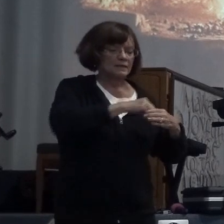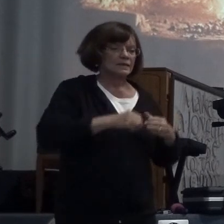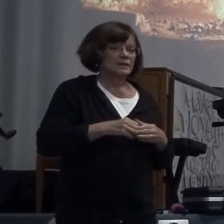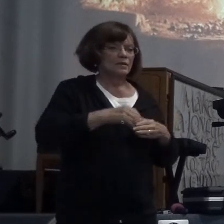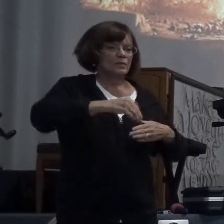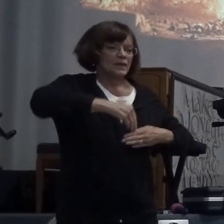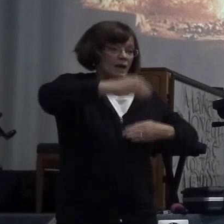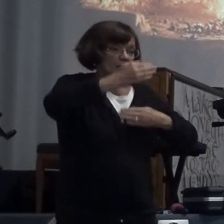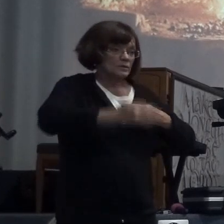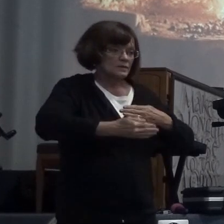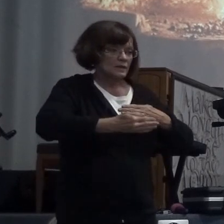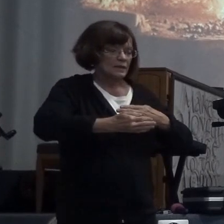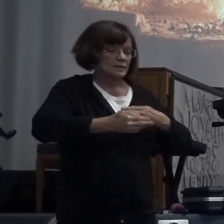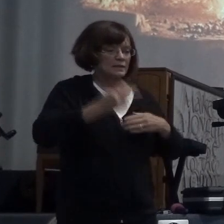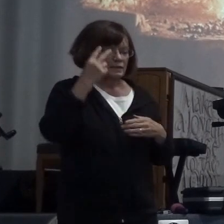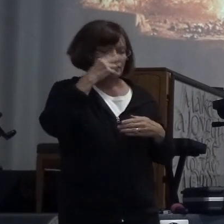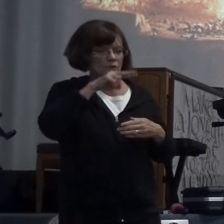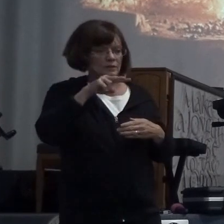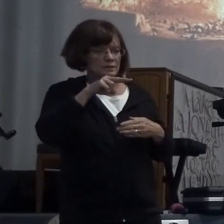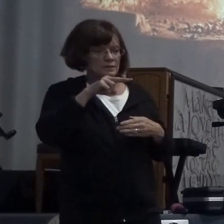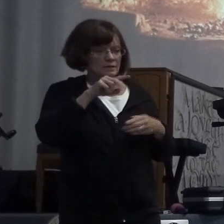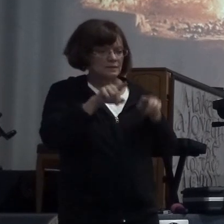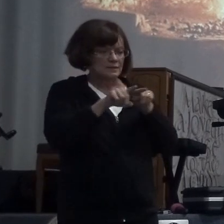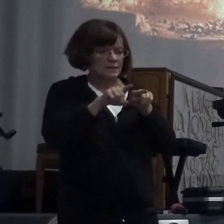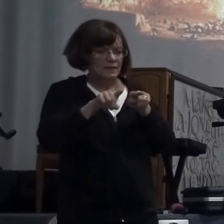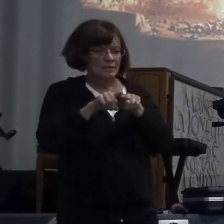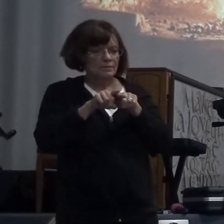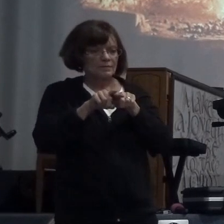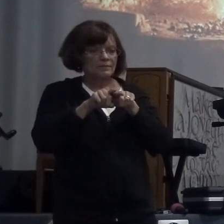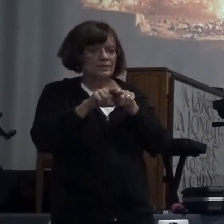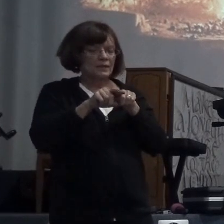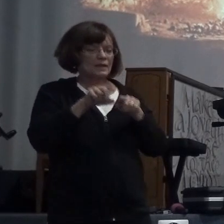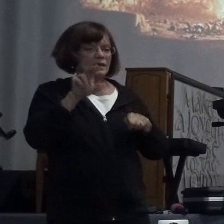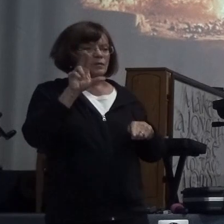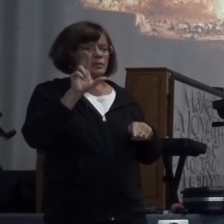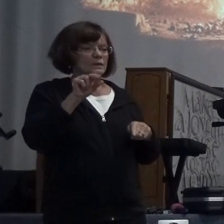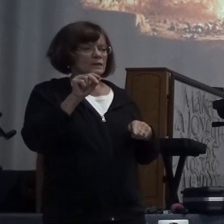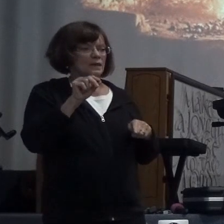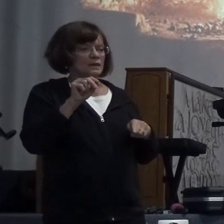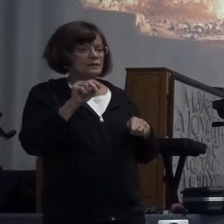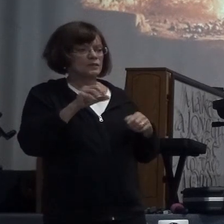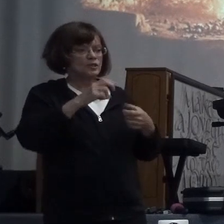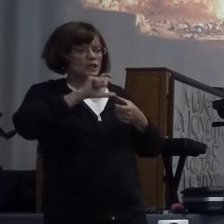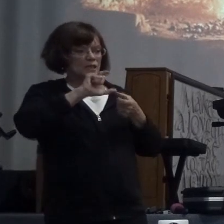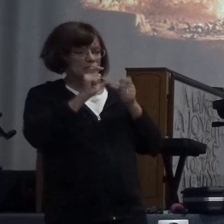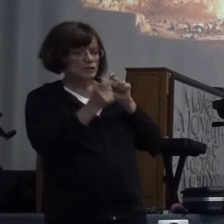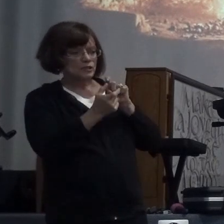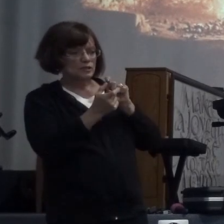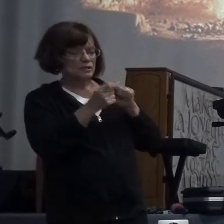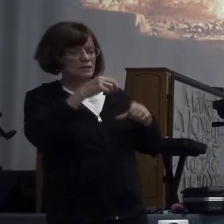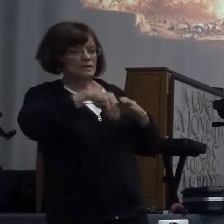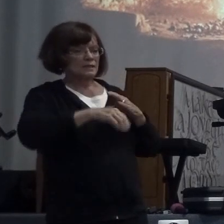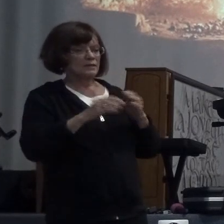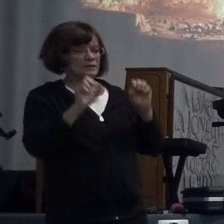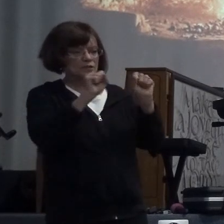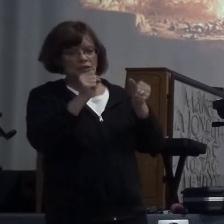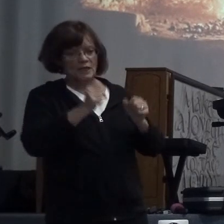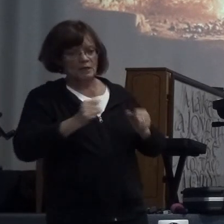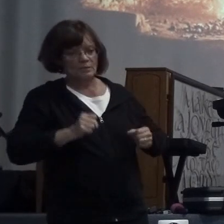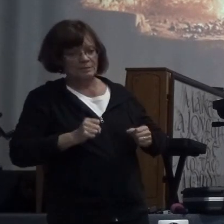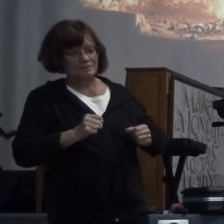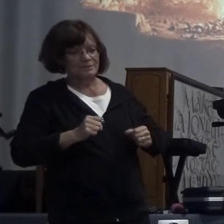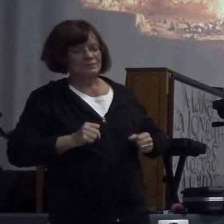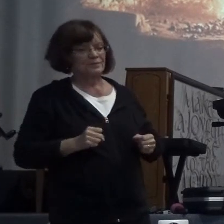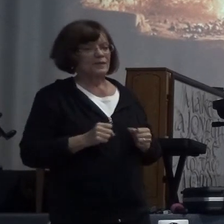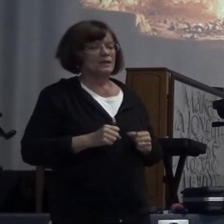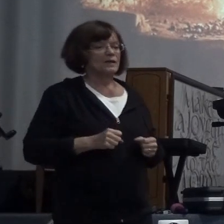it looks like a piece of metal. You can't tell externally. It doesn't change its shape. It, you know, sometimes a fire will warp it or things like